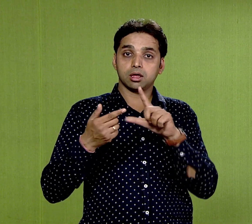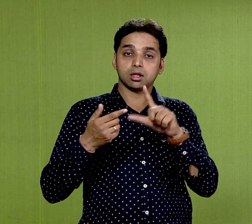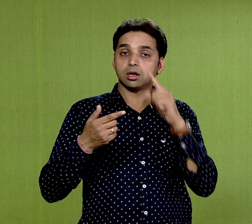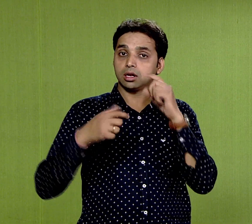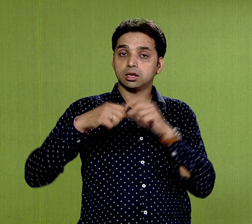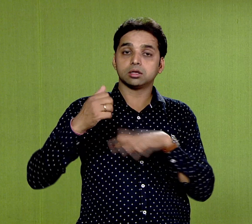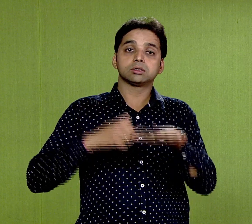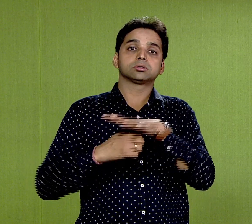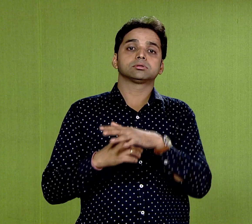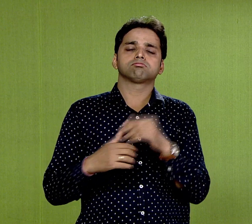In medieval times,